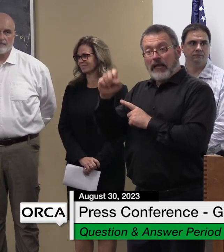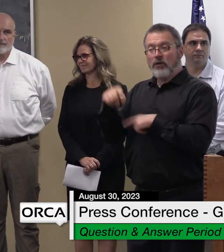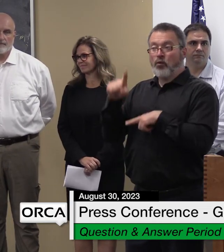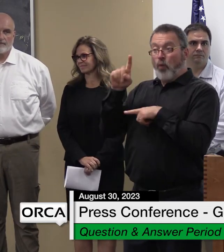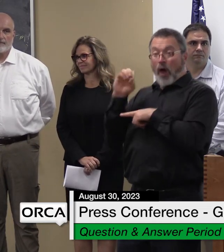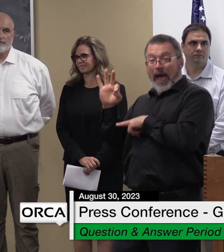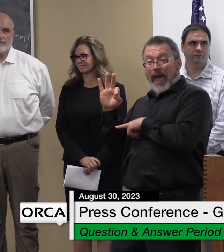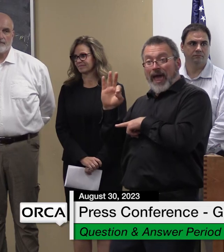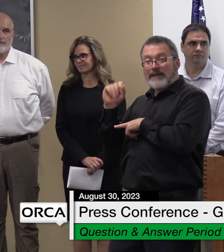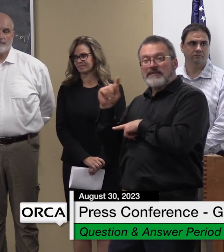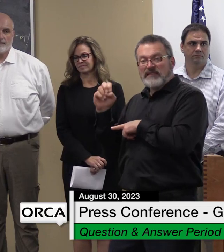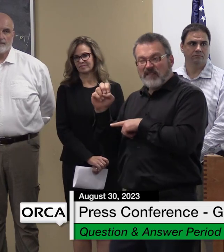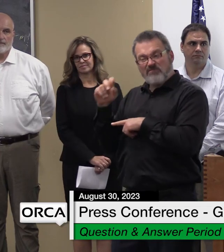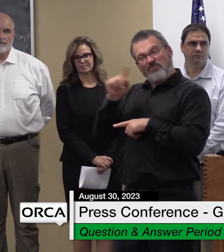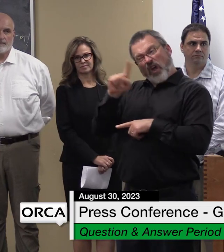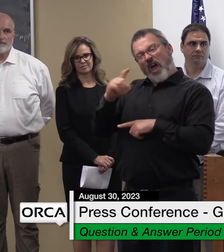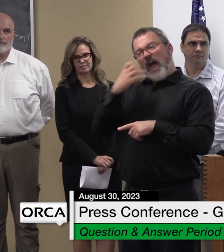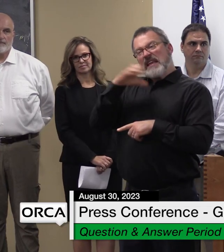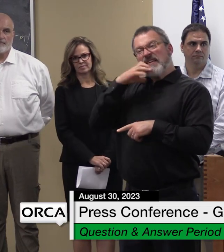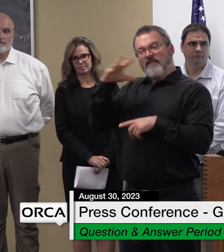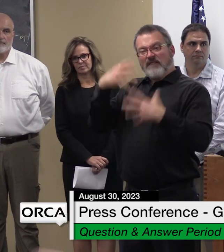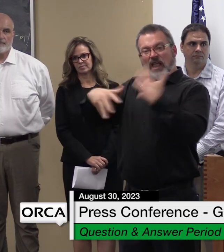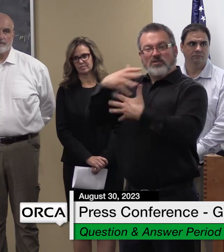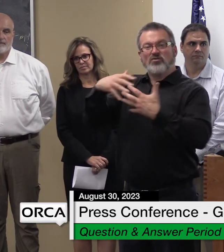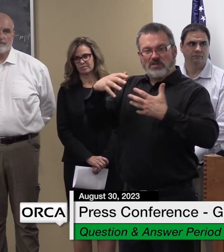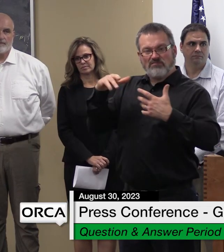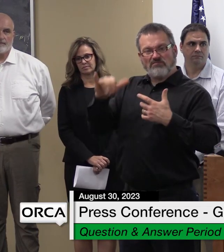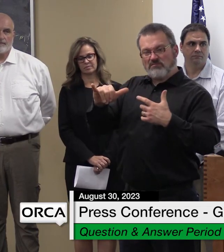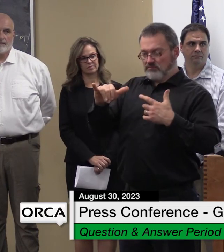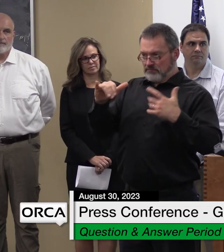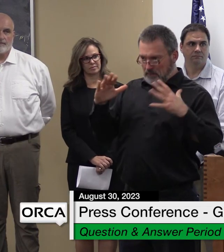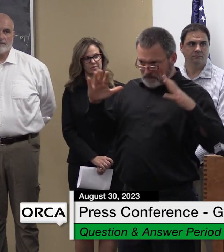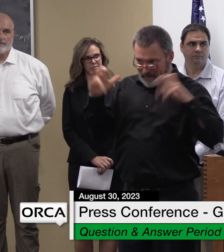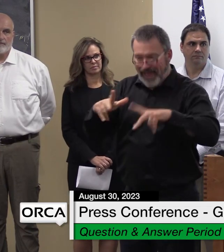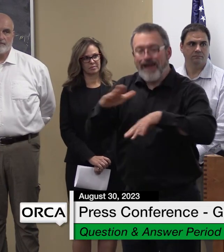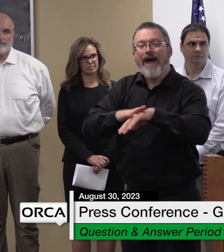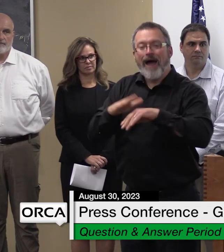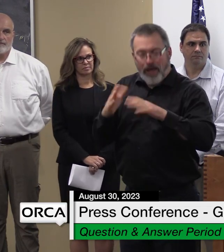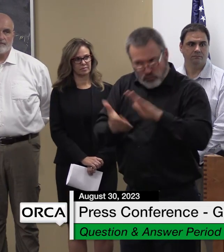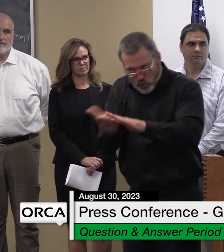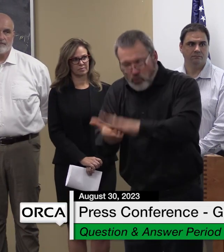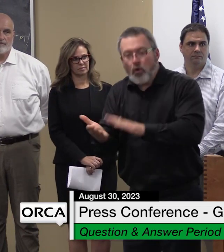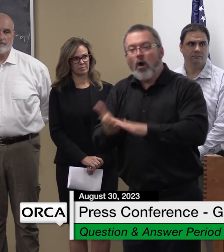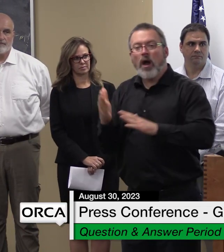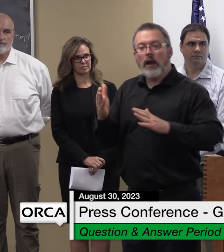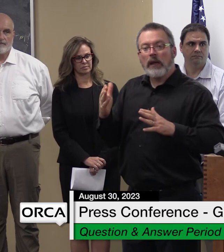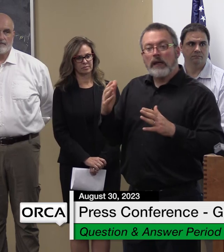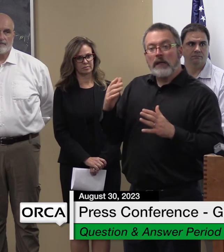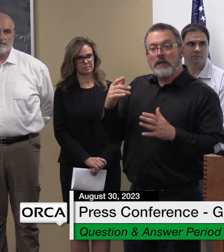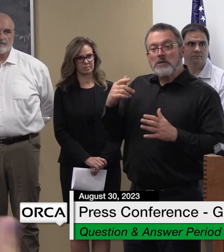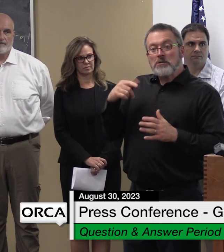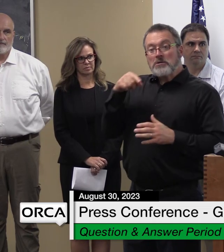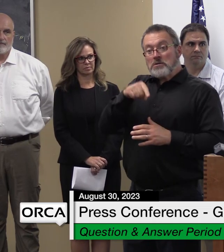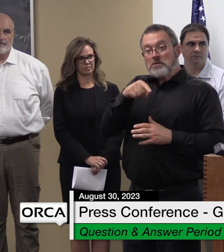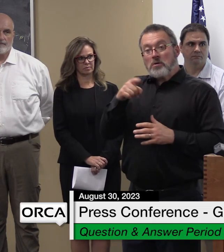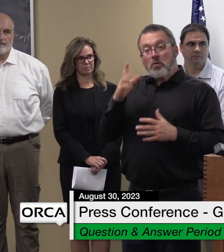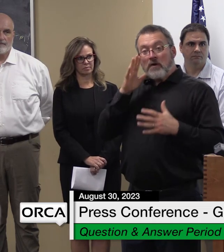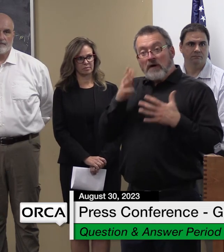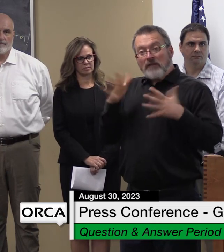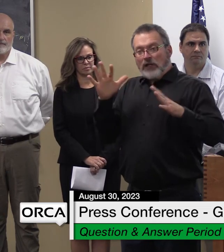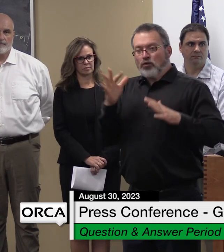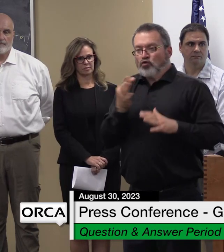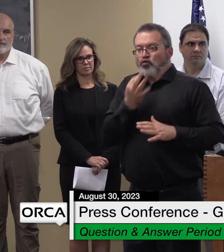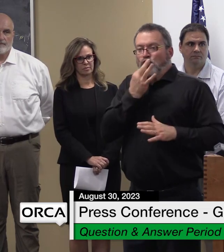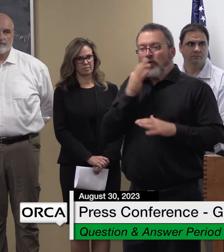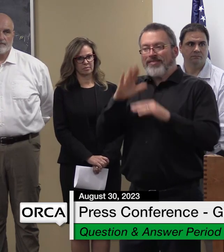HVAC systems, electric systems back up in order, and they will be done sooner than like the elevator